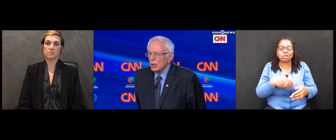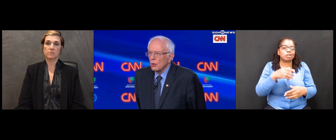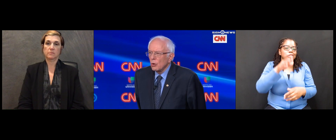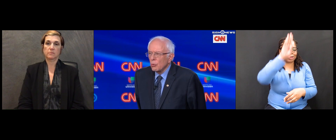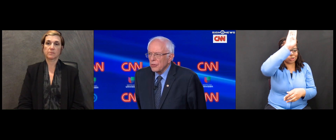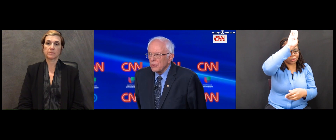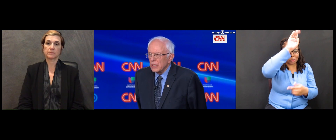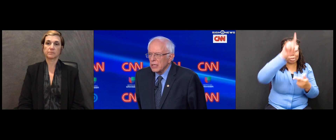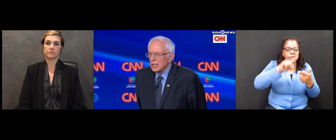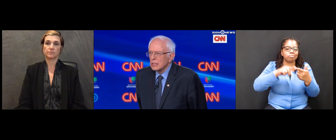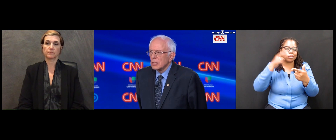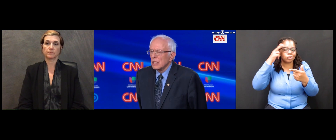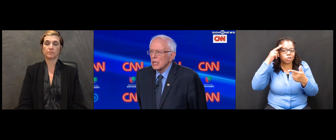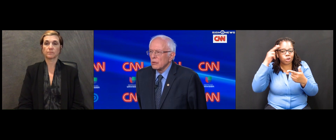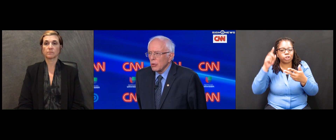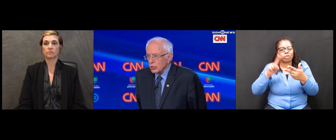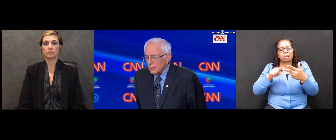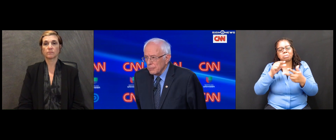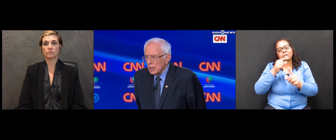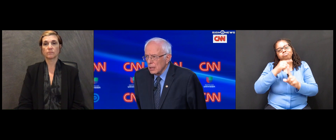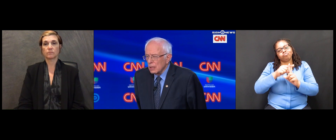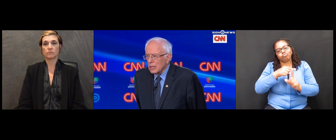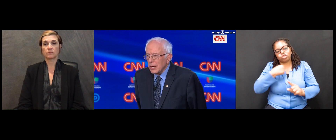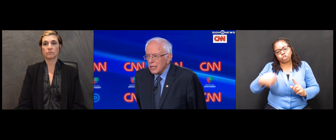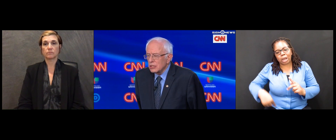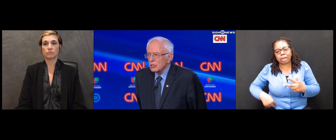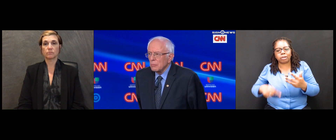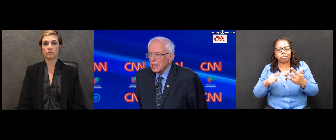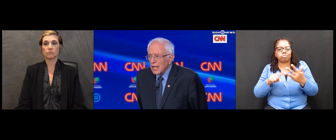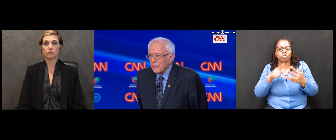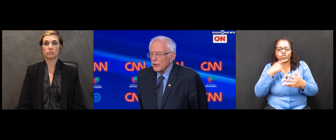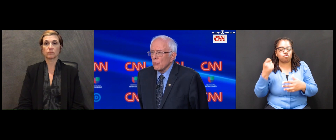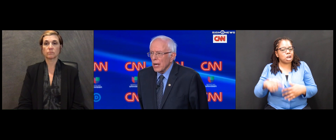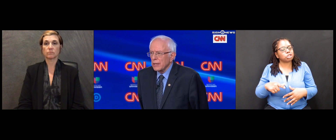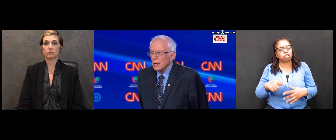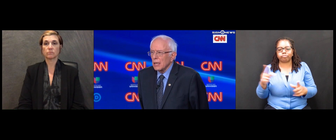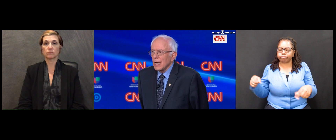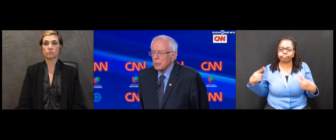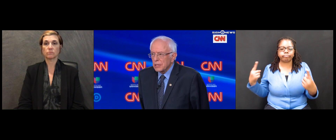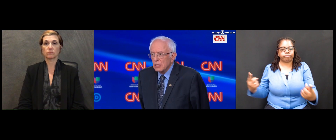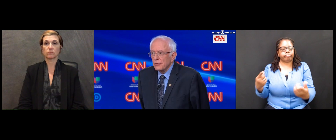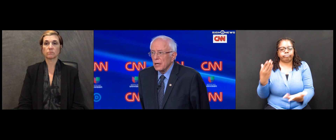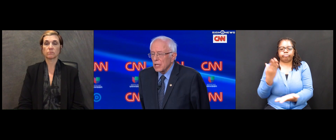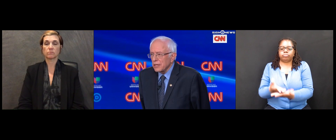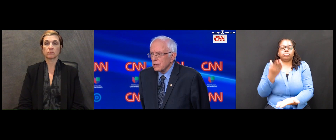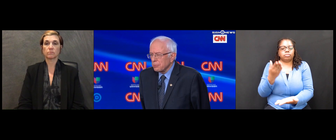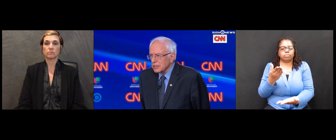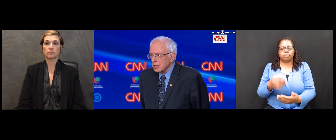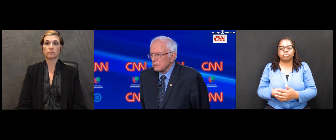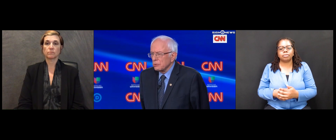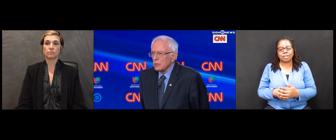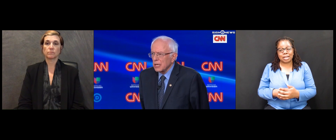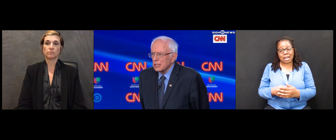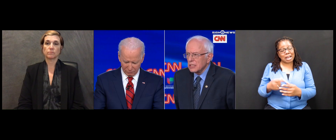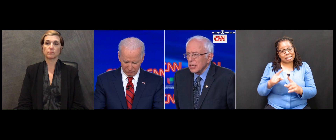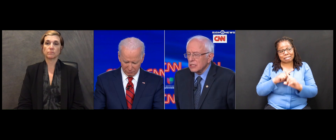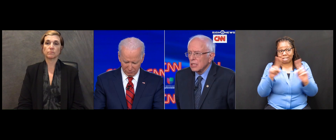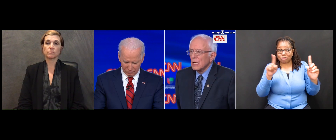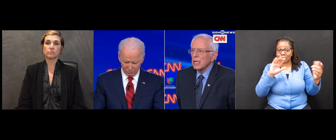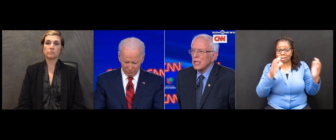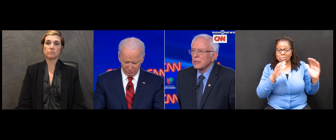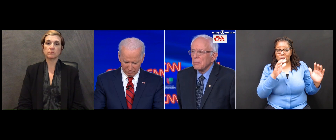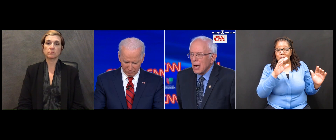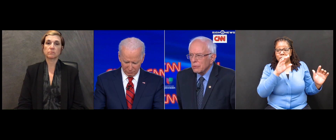China, or whether it is in Russia. That is my life record. I believe, unlike the President of the United